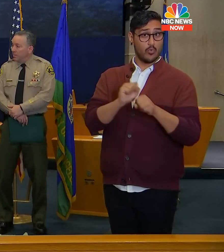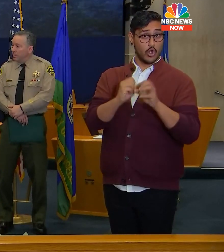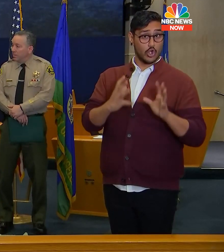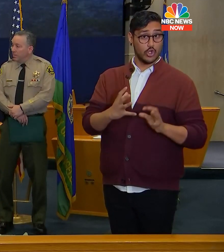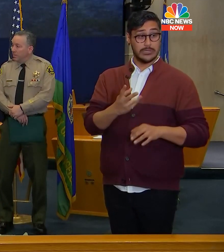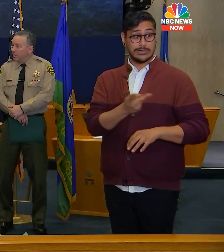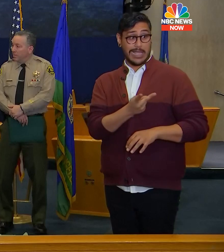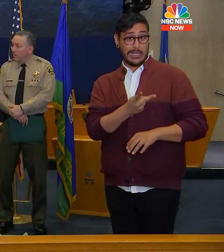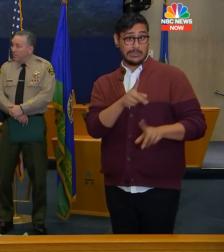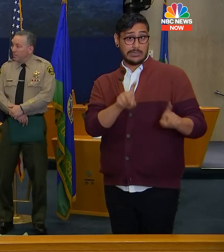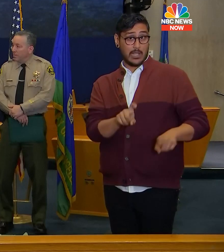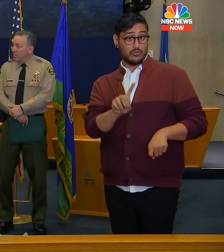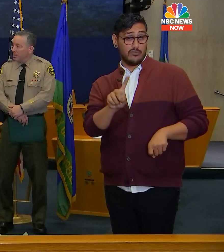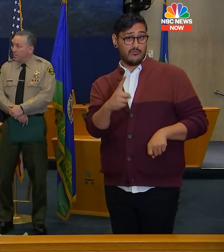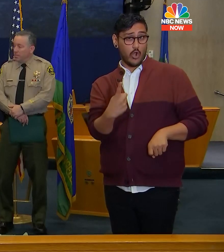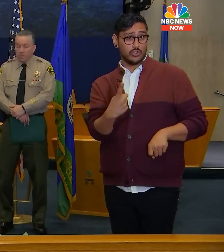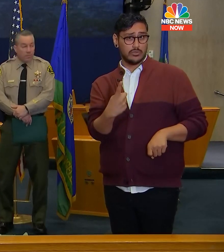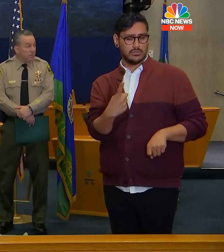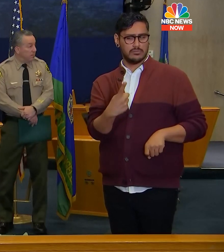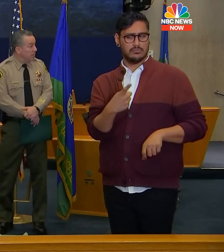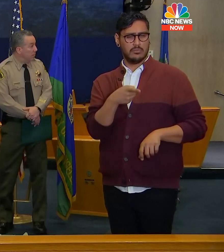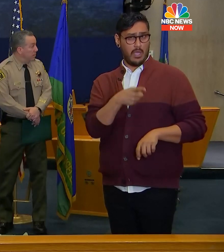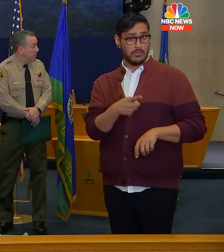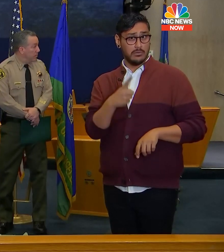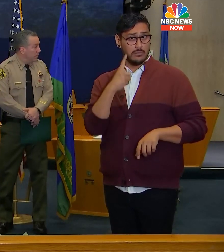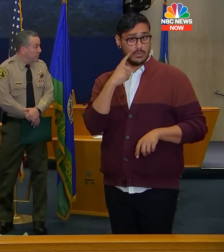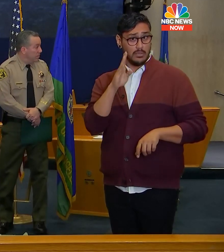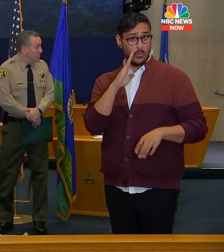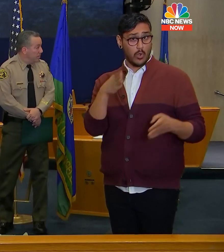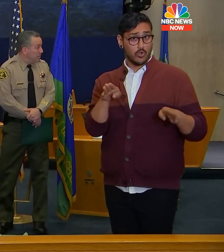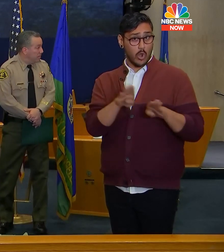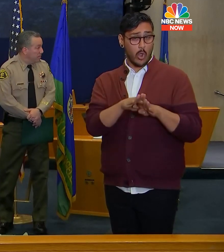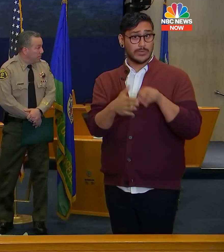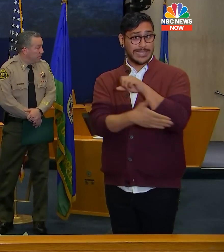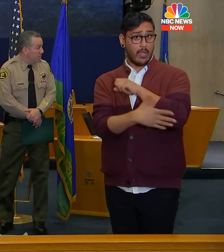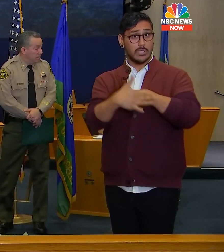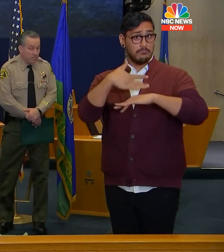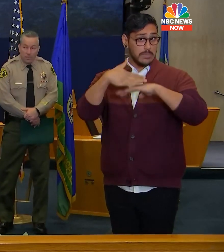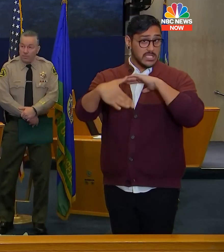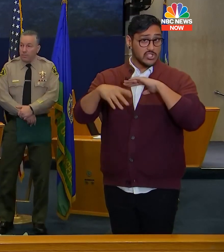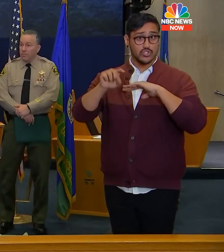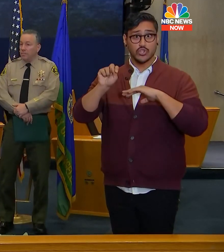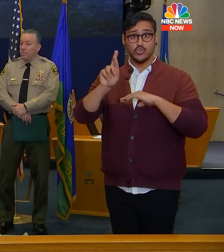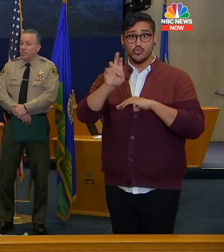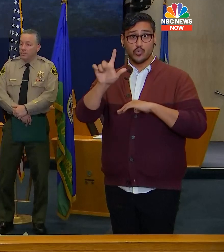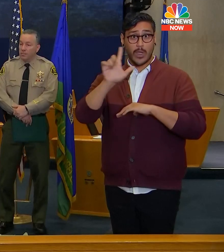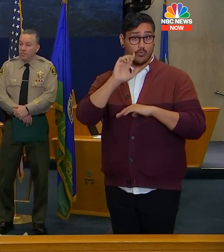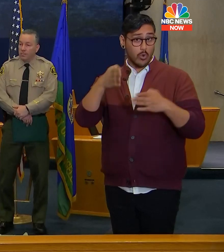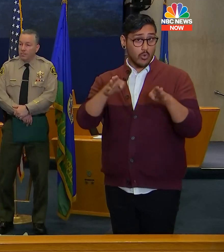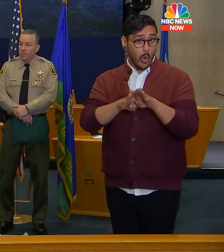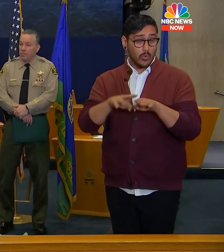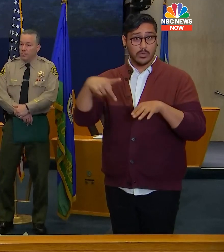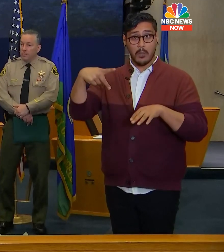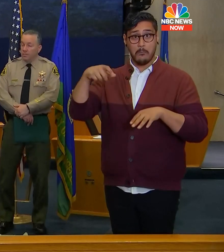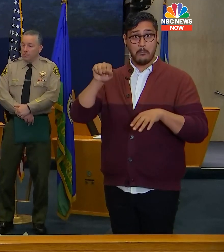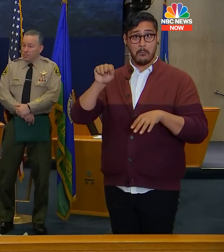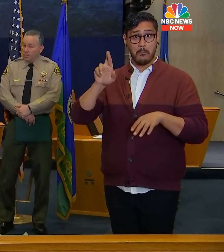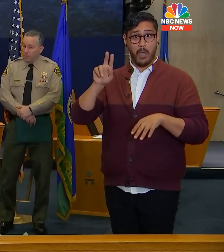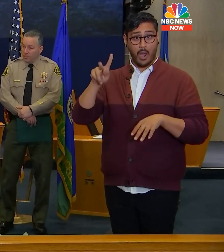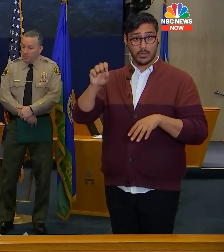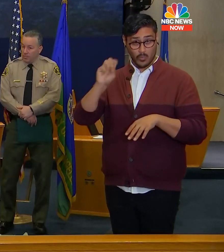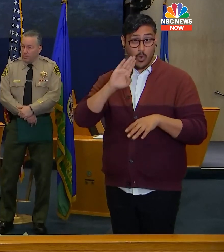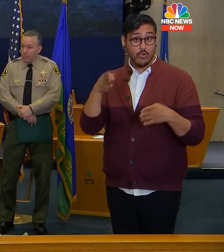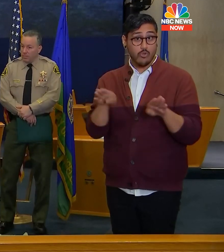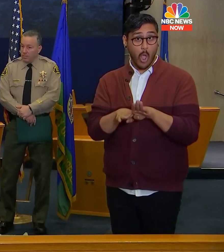first? Are you considering closing county beaches, trails, and parks? Okay, so I'm going to let Dr. Ferrer answer the